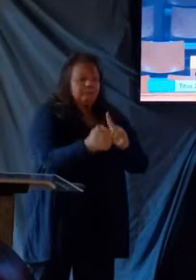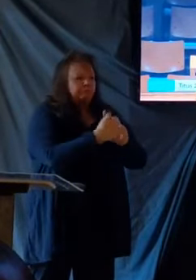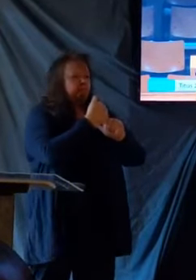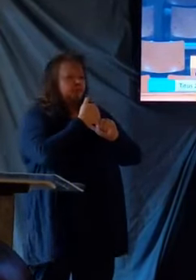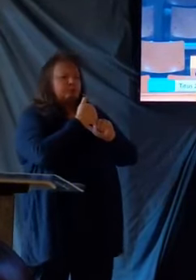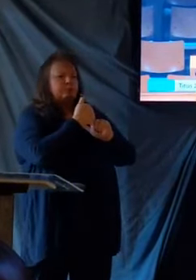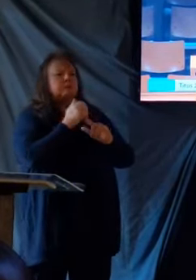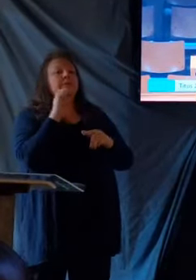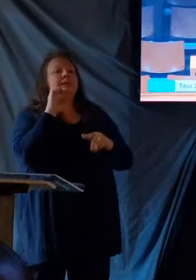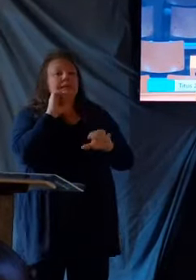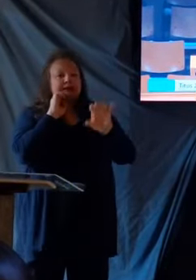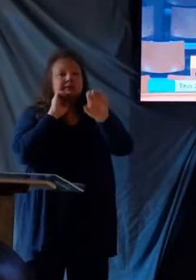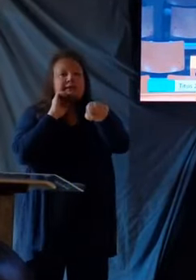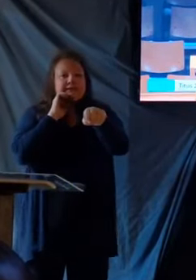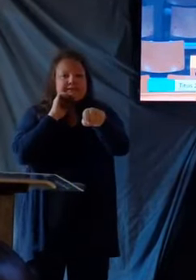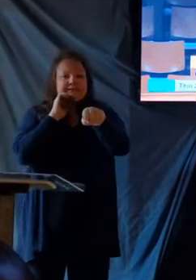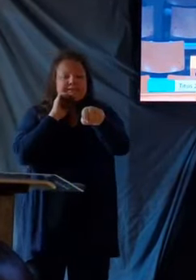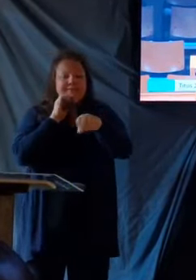deceived, Eve was.